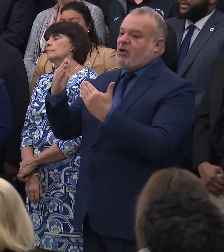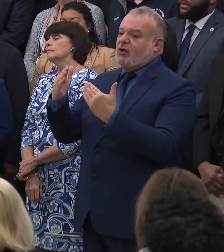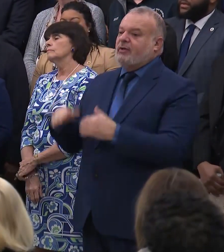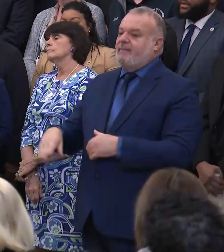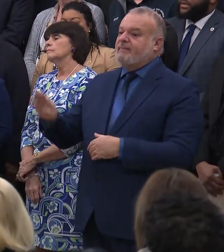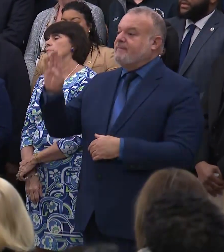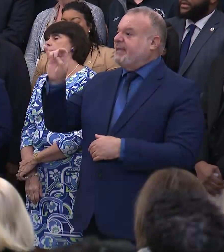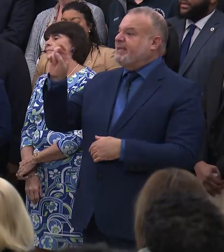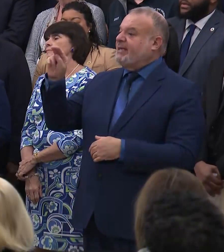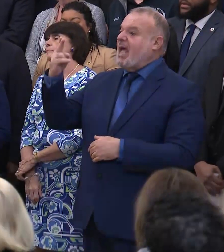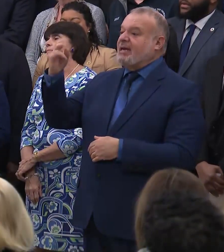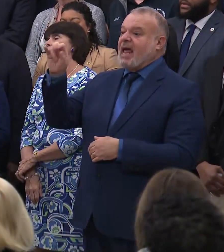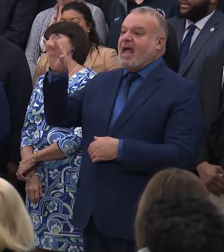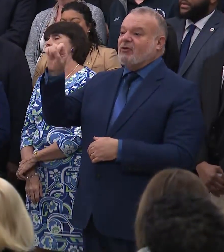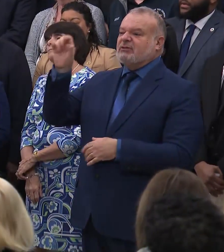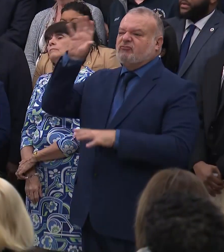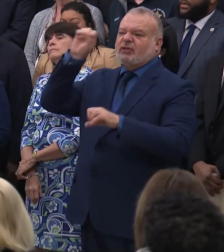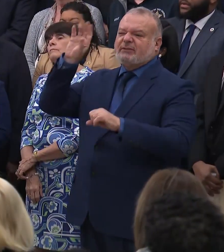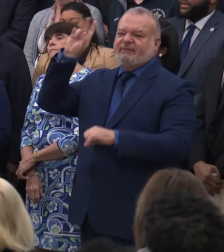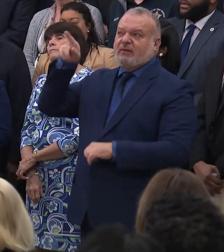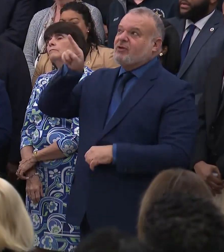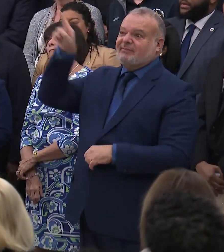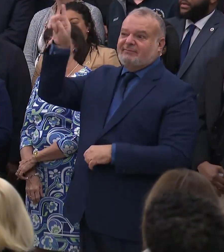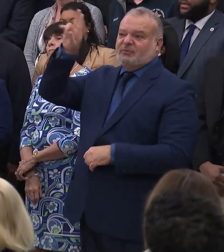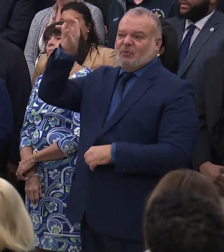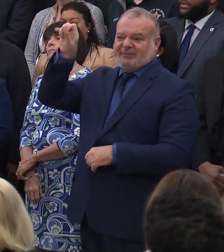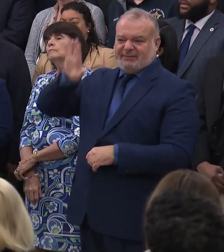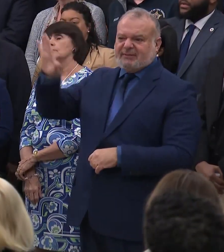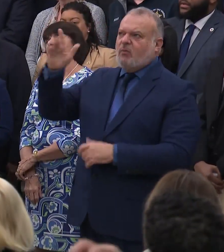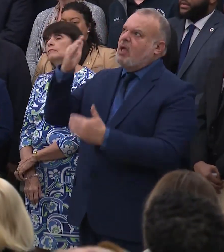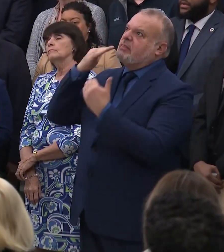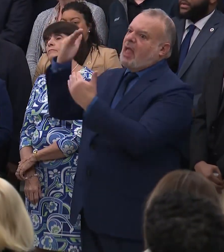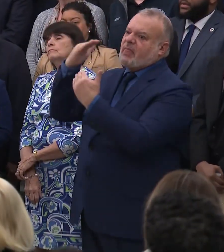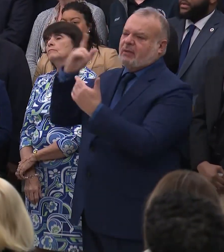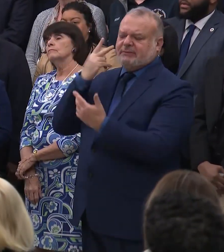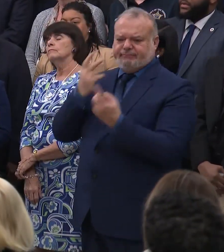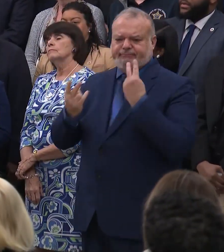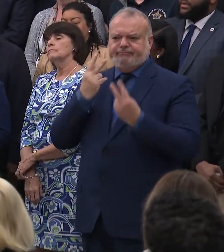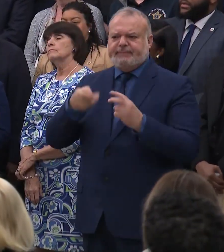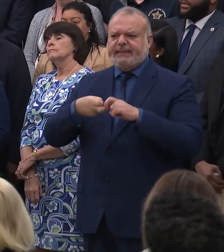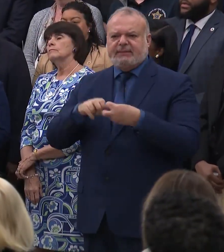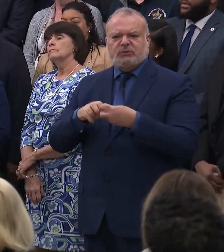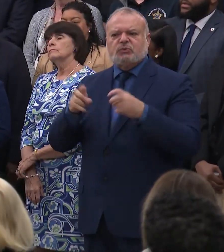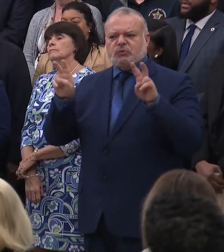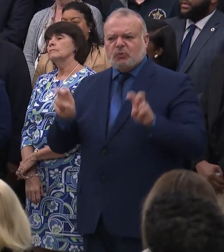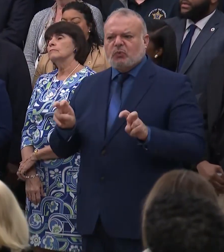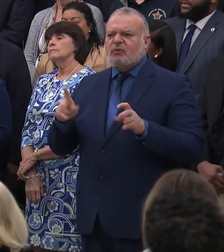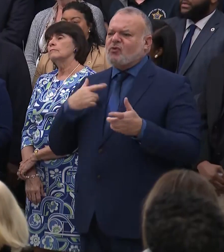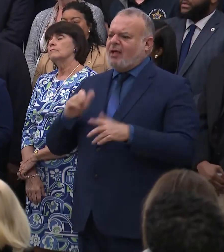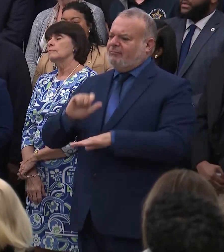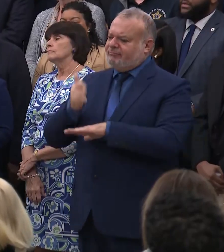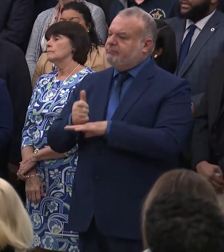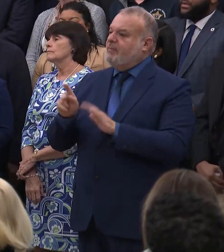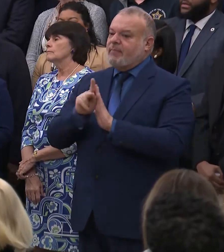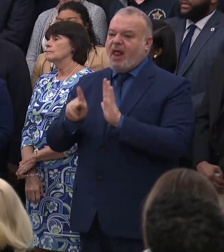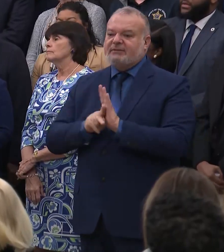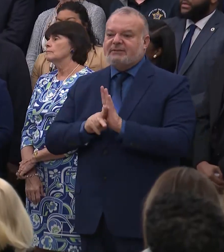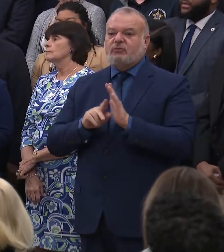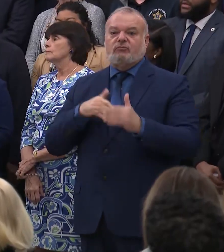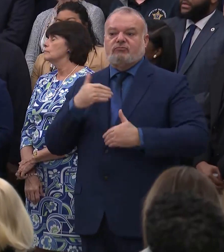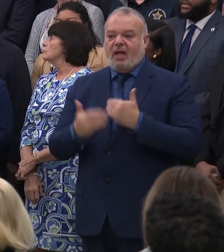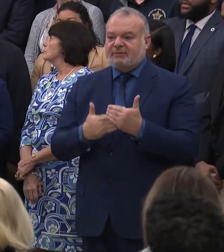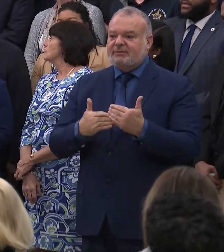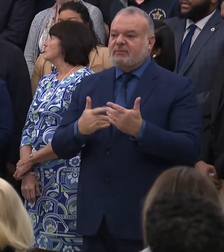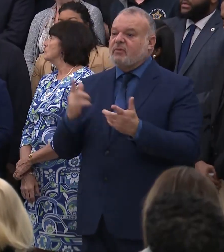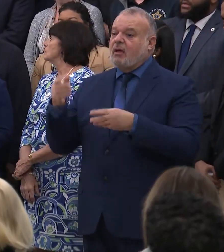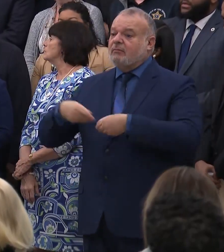their leadership on this issue, for helping, frankly, set this policy in motion by issuing pardons for